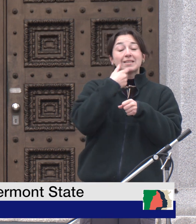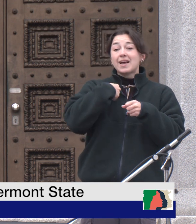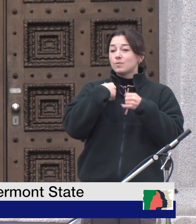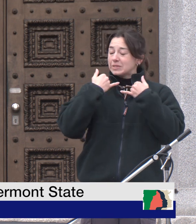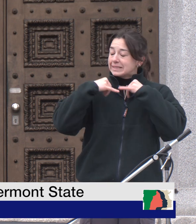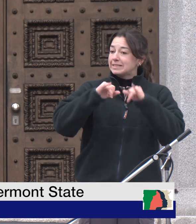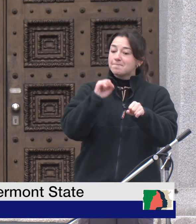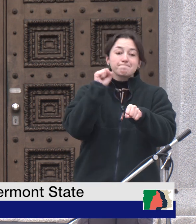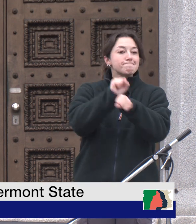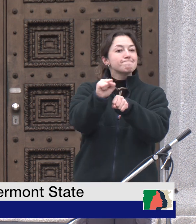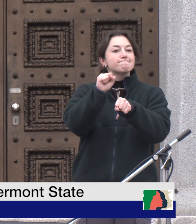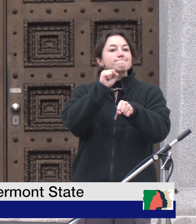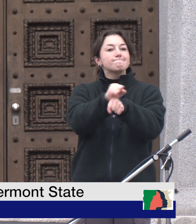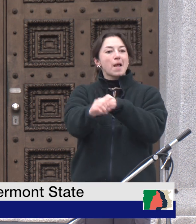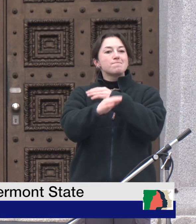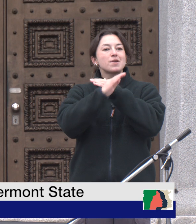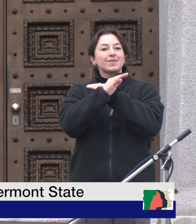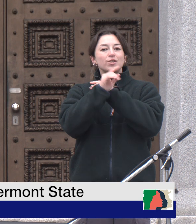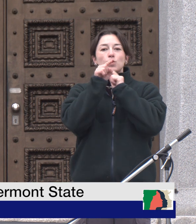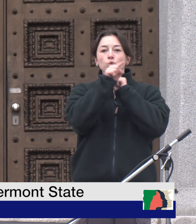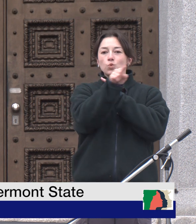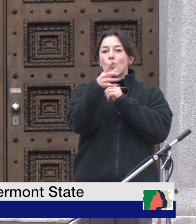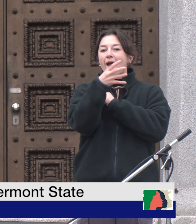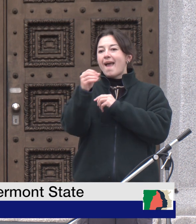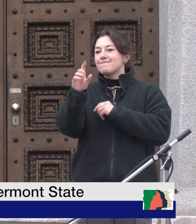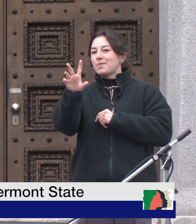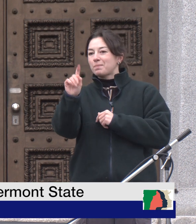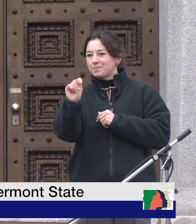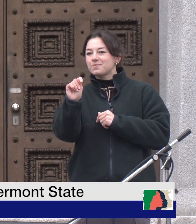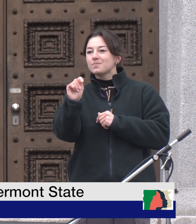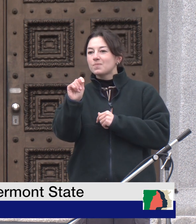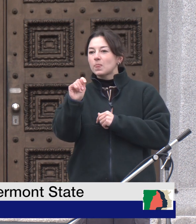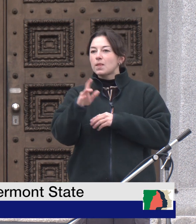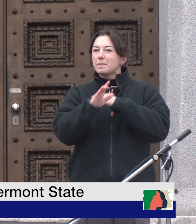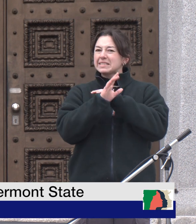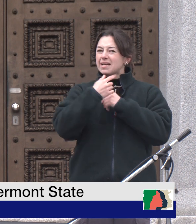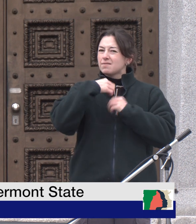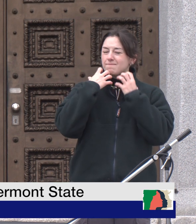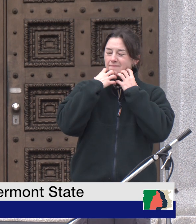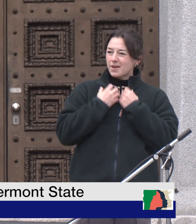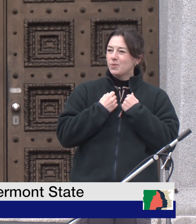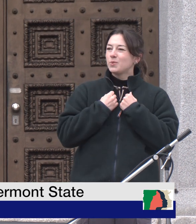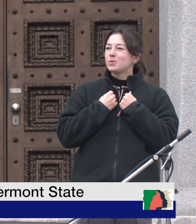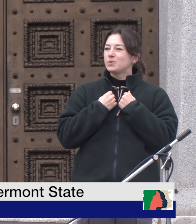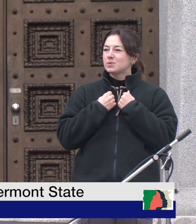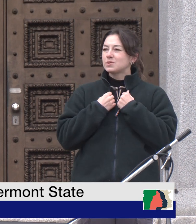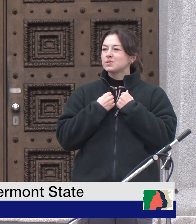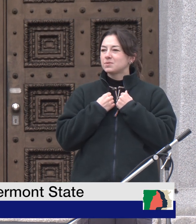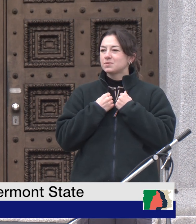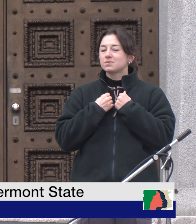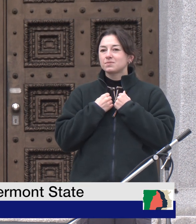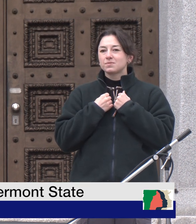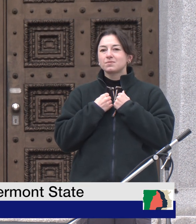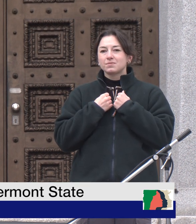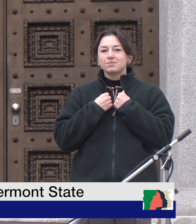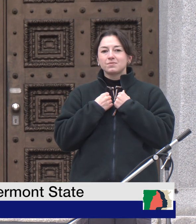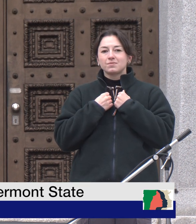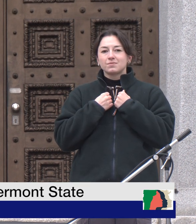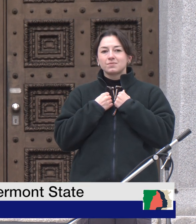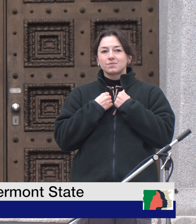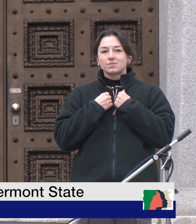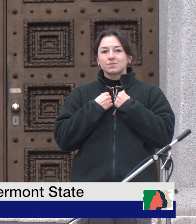you and beloved Vermont, to protect our values that center